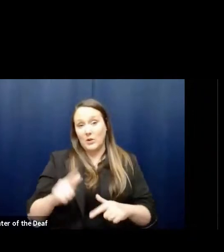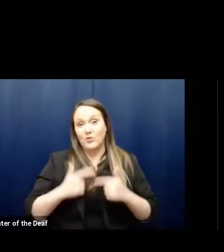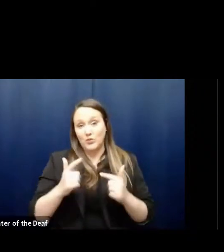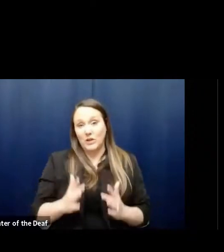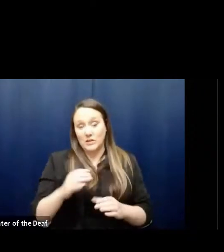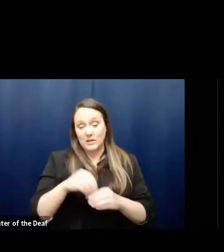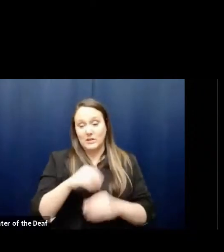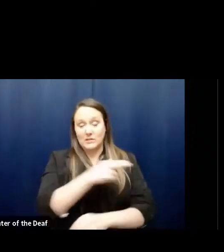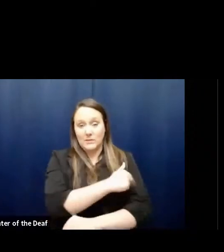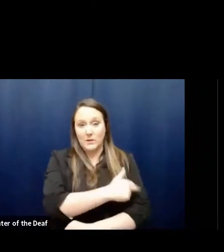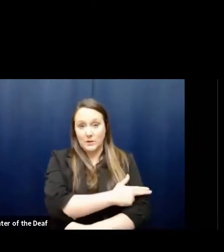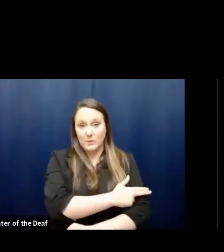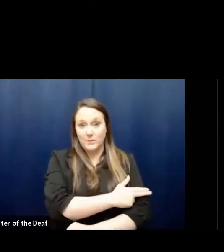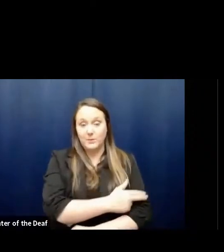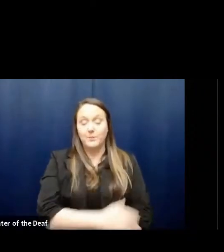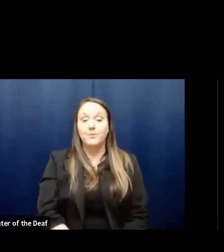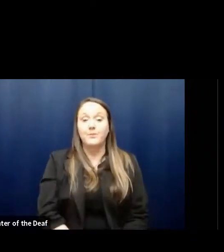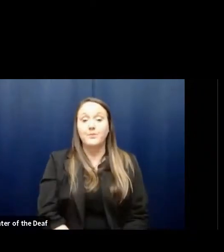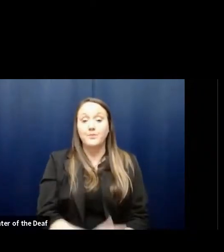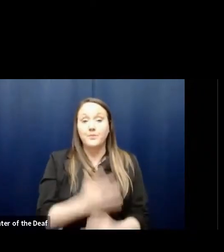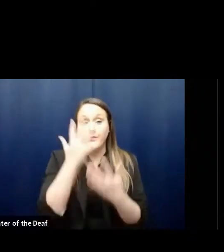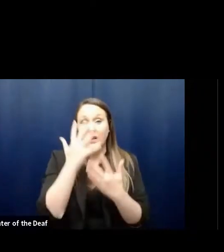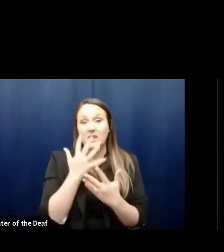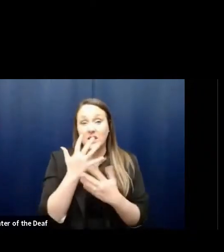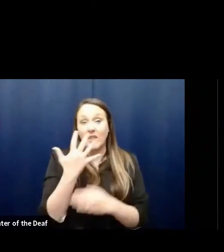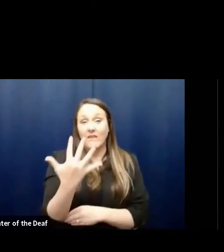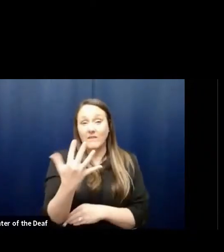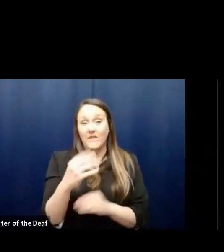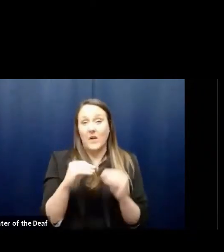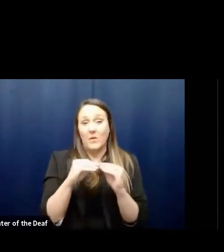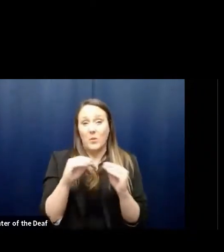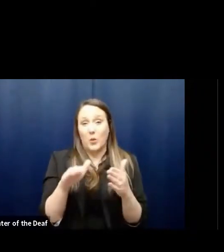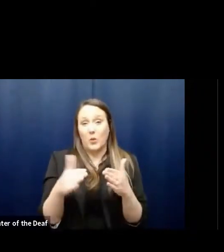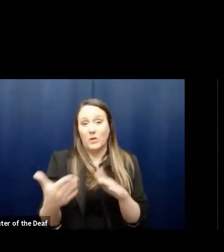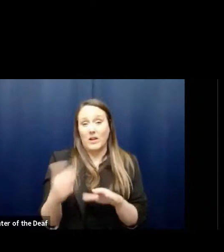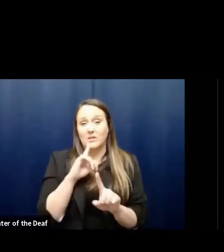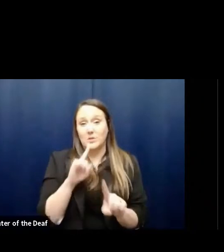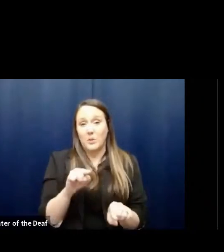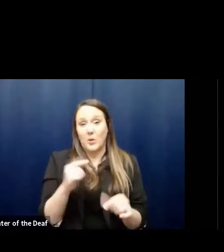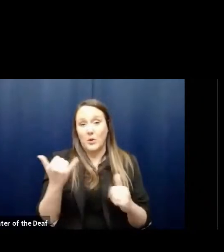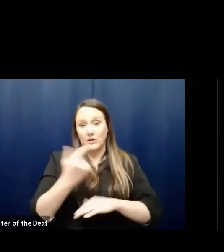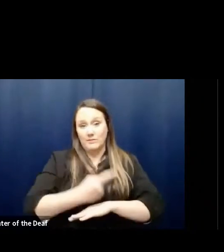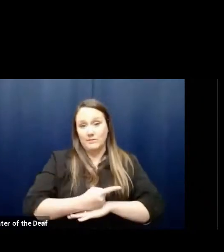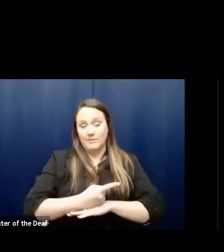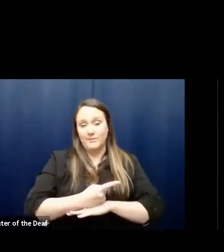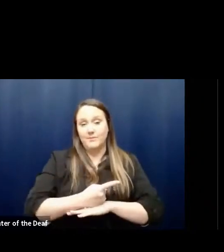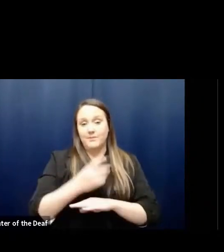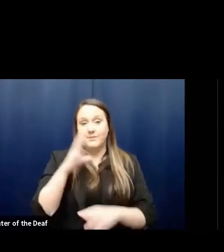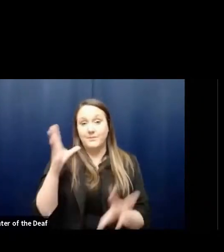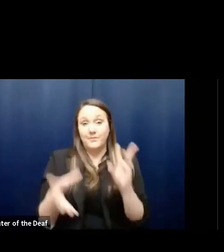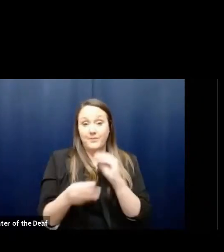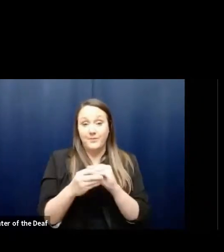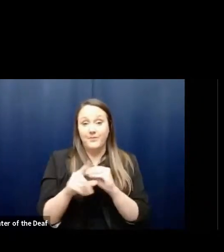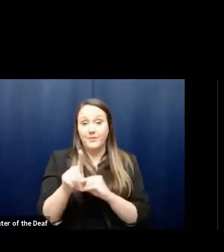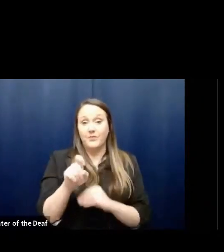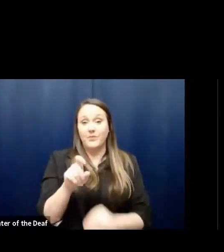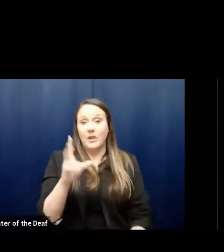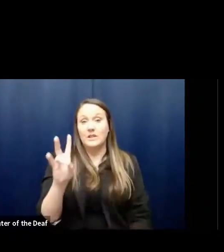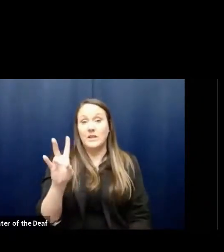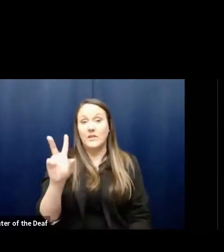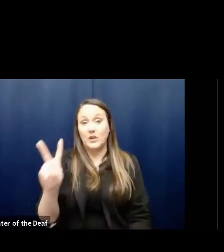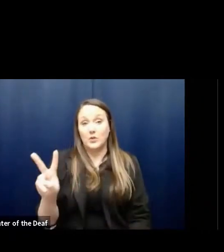hospitalized. And sadly, we have 5 additional deaths to report today, raising our total to